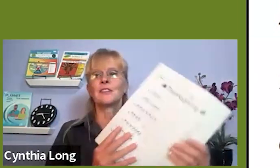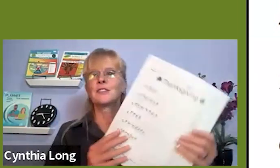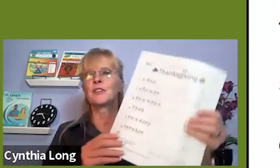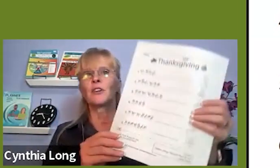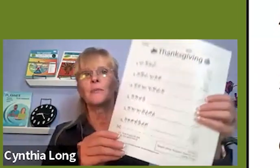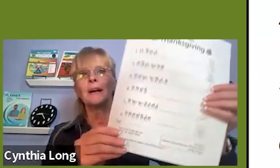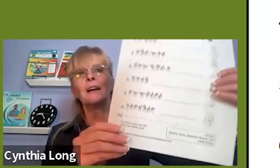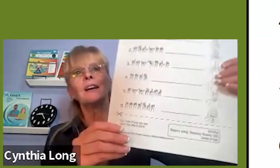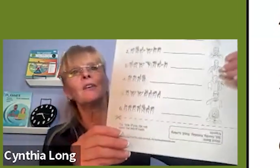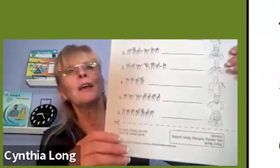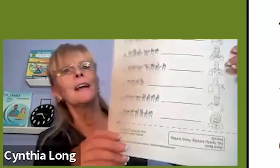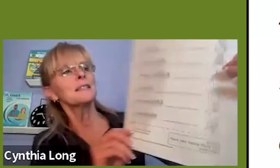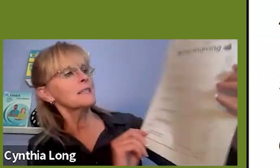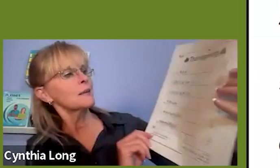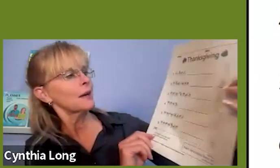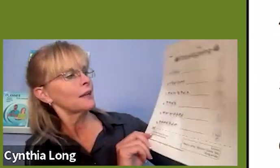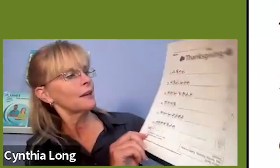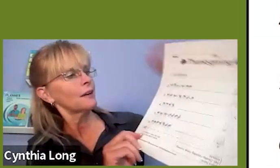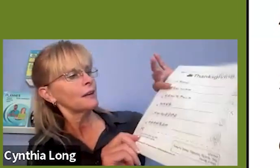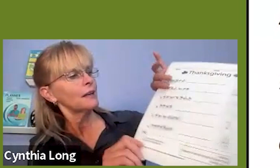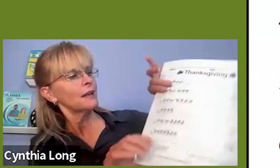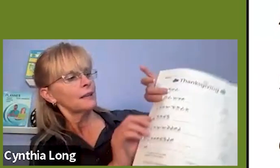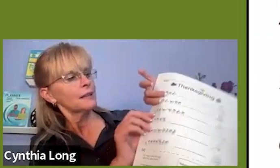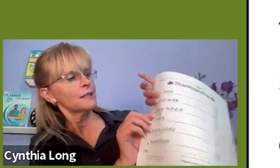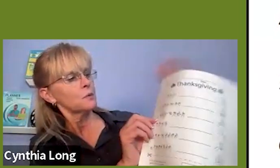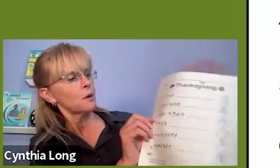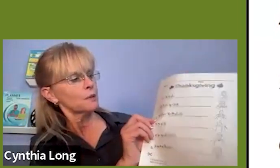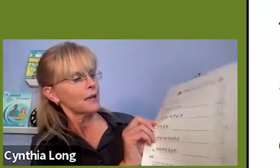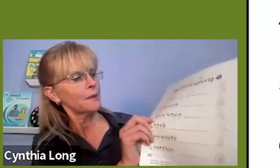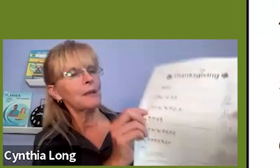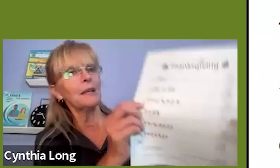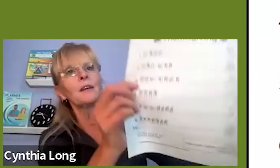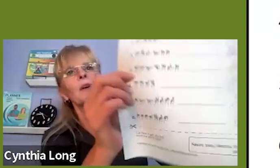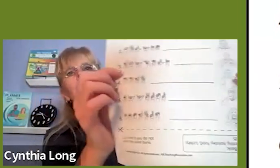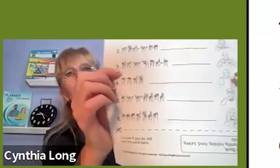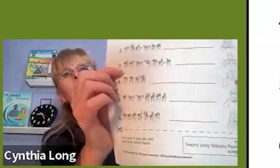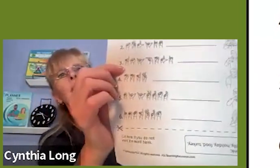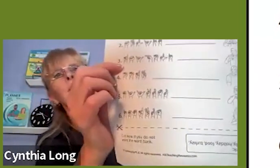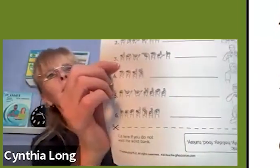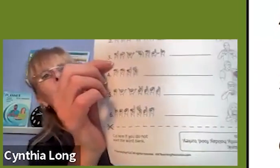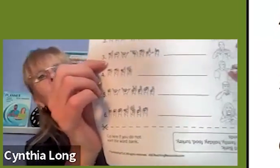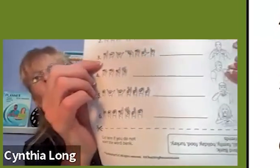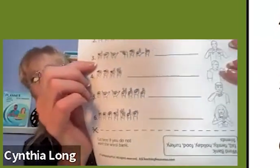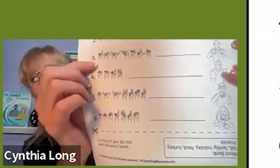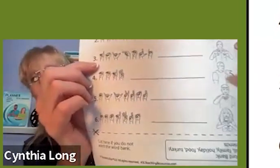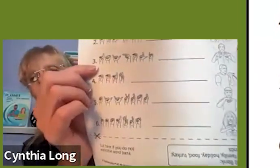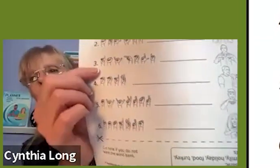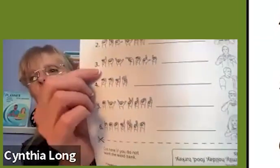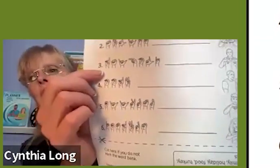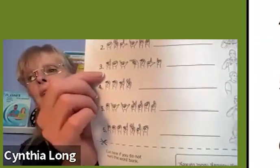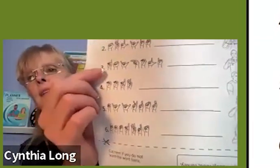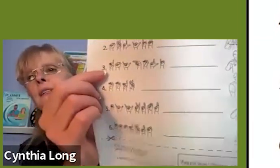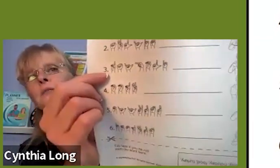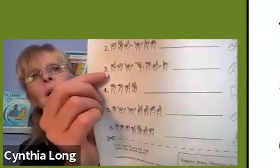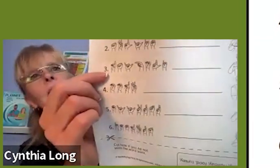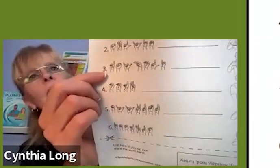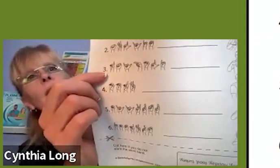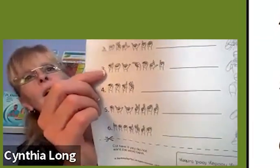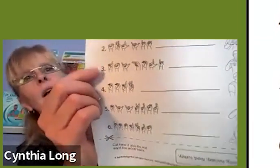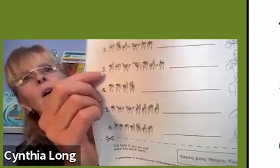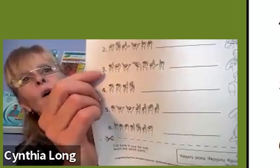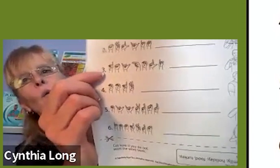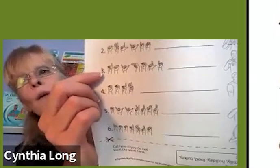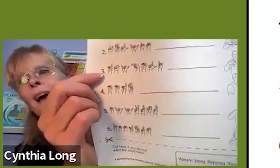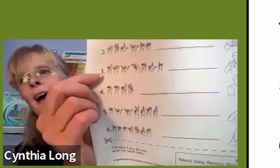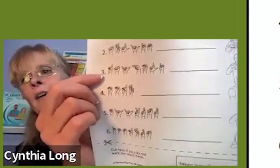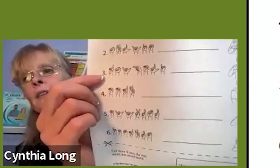Okay, for those of you who can't see right here, this is what we're typing in right here, number 3. If you want to be challenged, look at this right